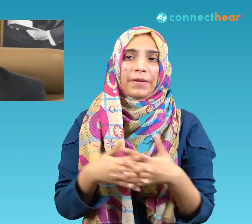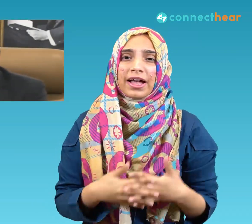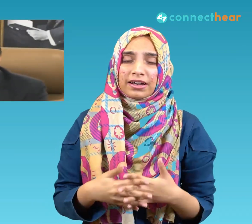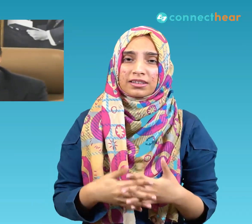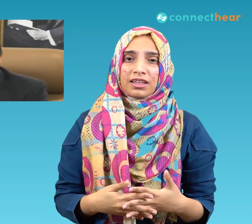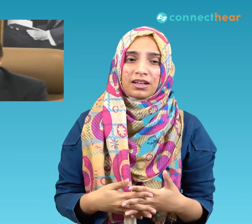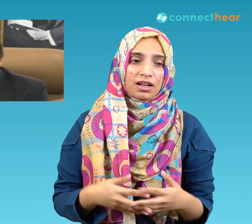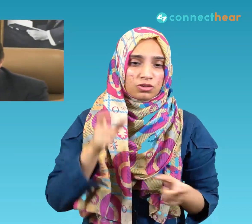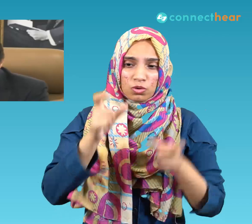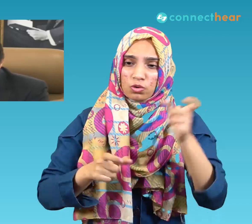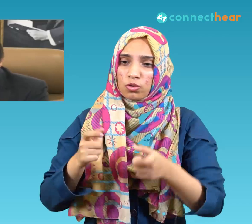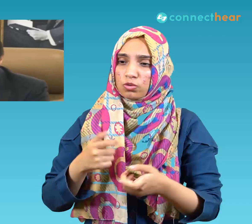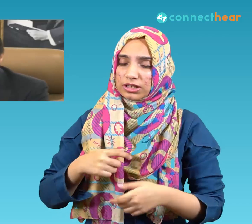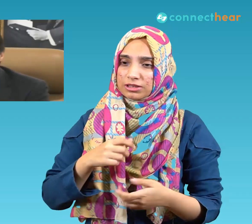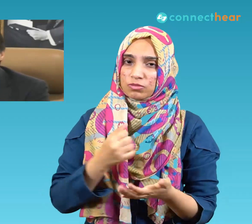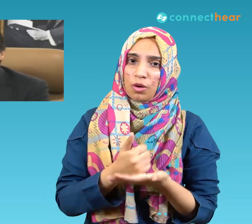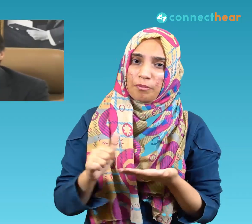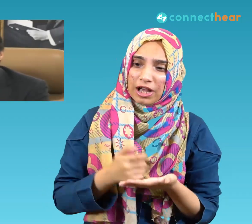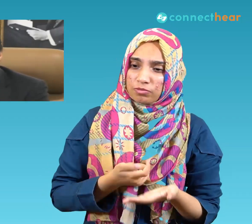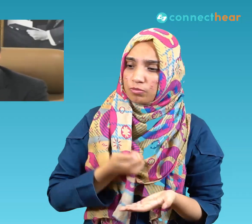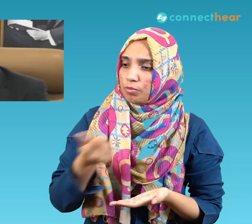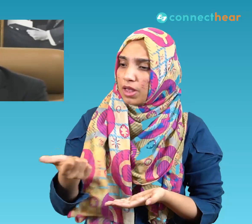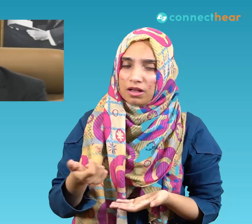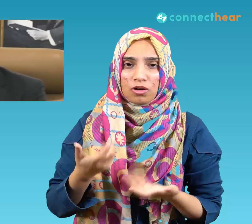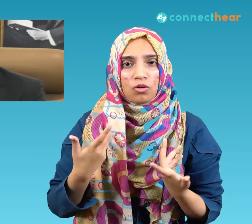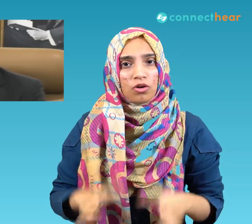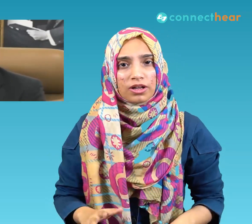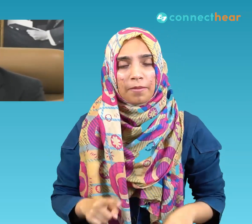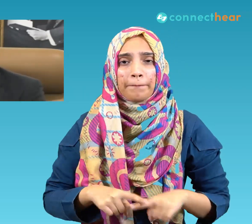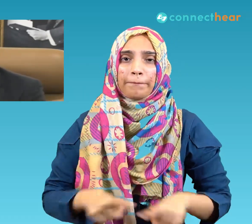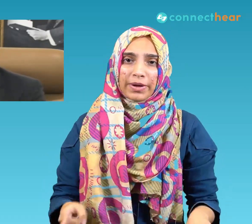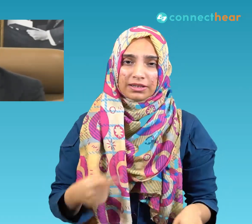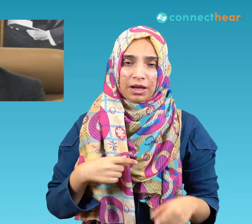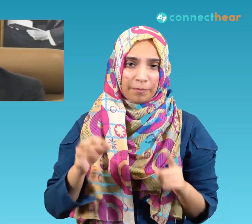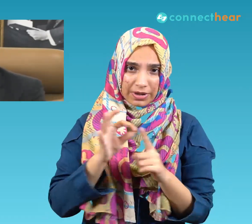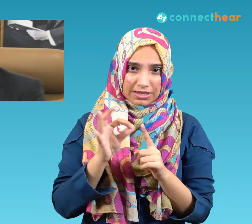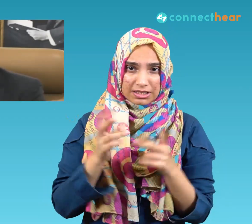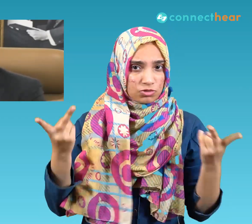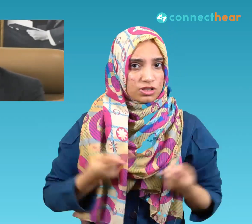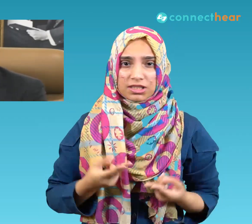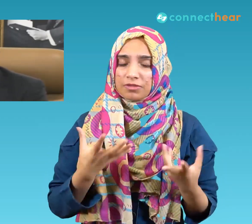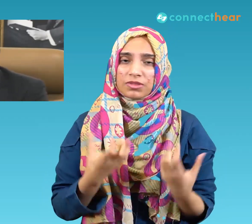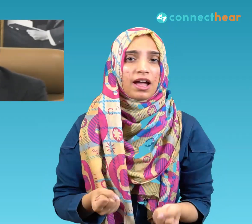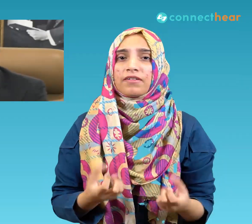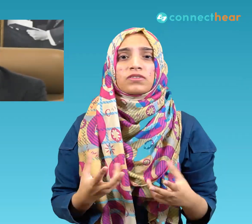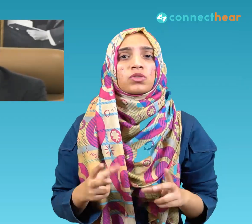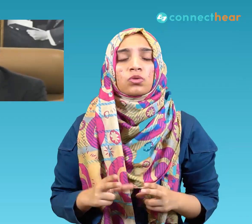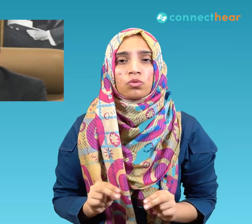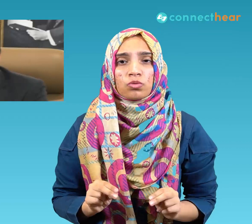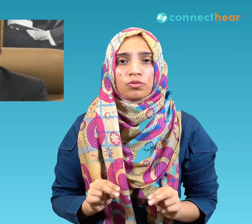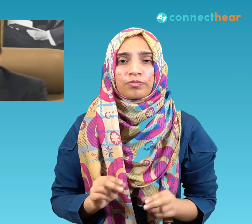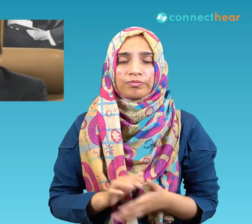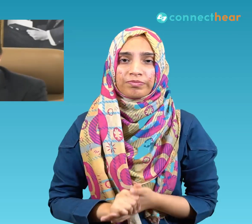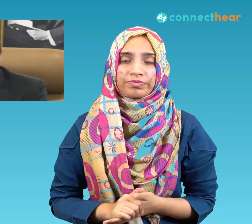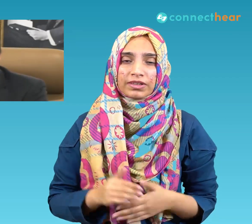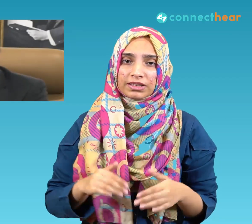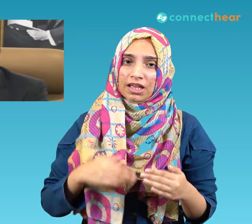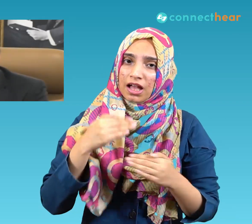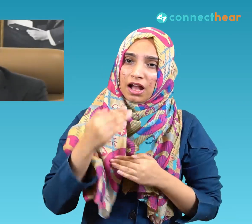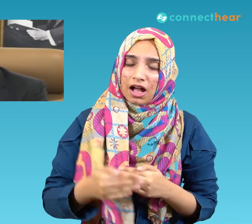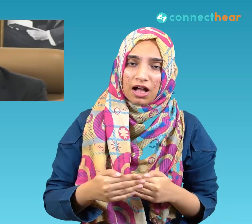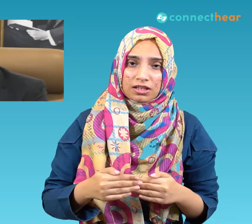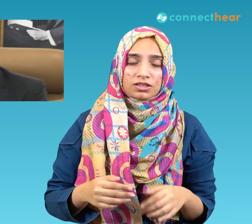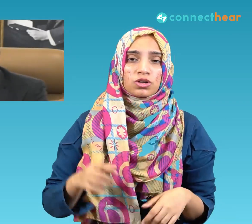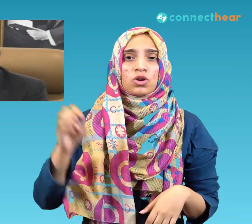So we quickly realized that we could not impose a lockdown like the one imposed in Europe or in